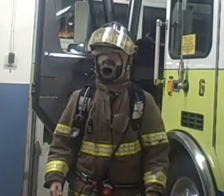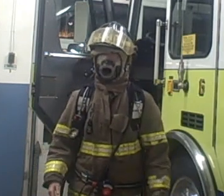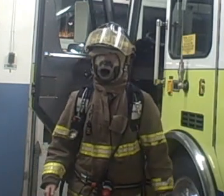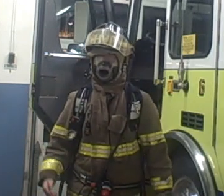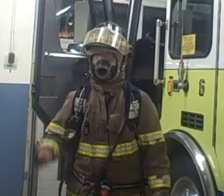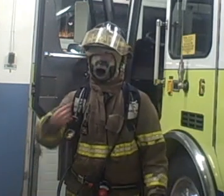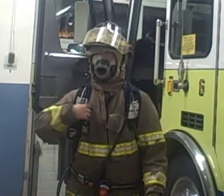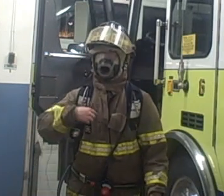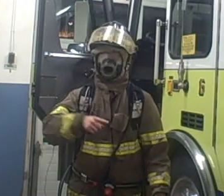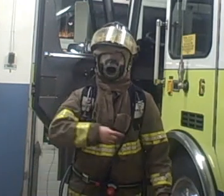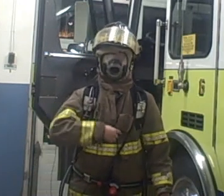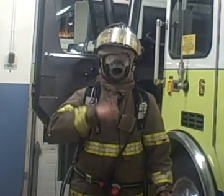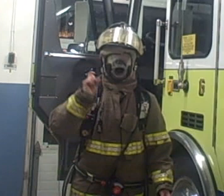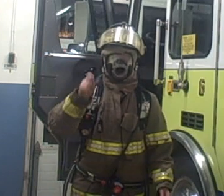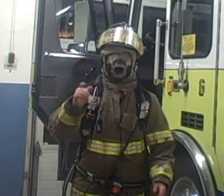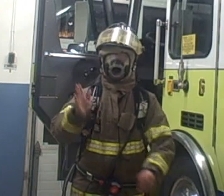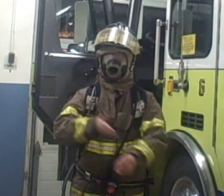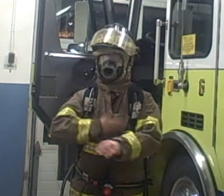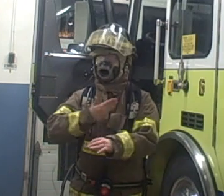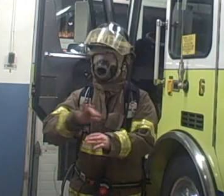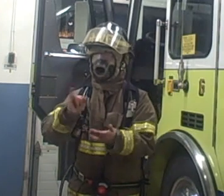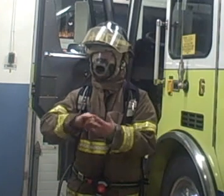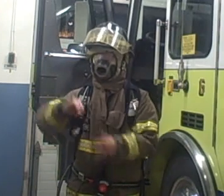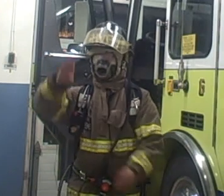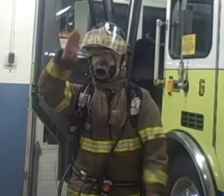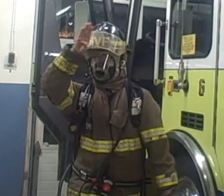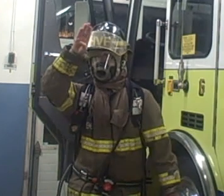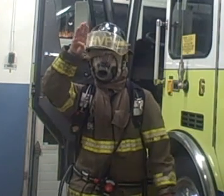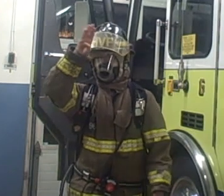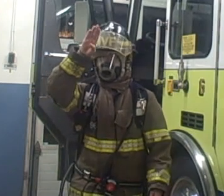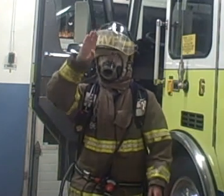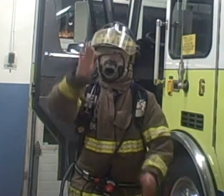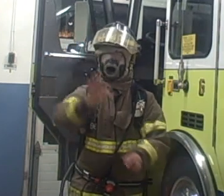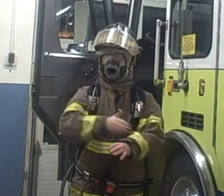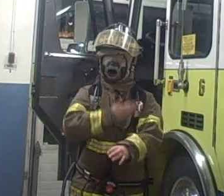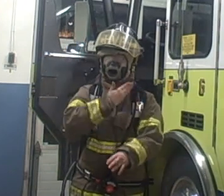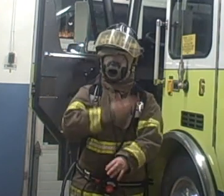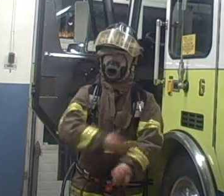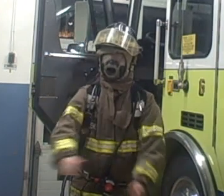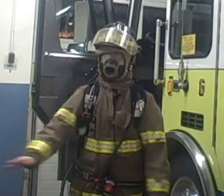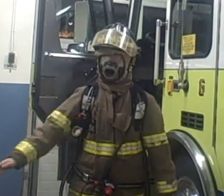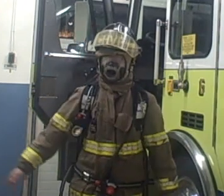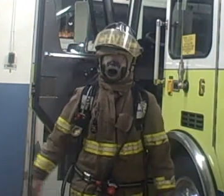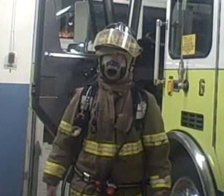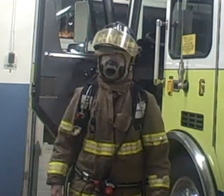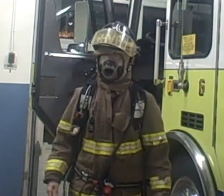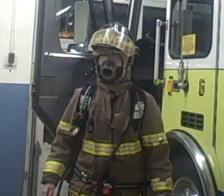inside. Yeah, we all need to sing that firefighter song.